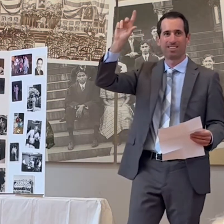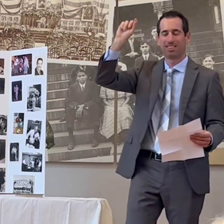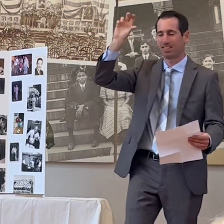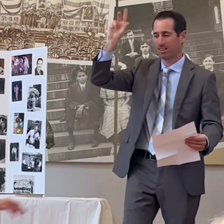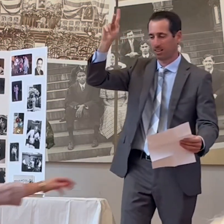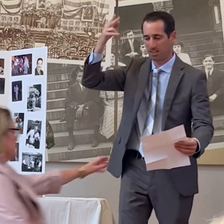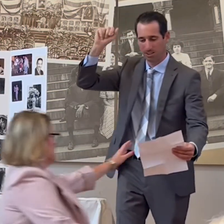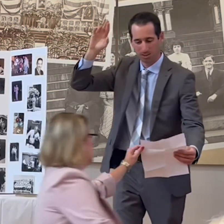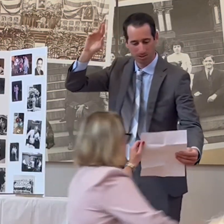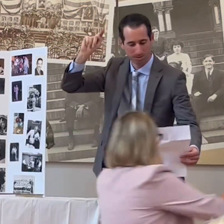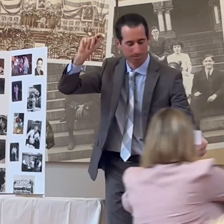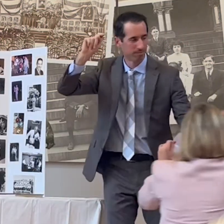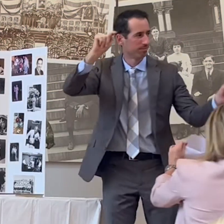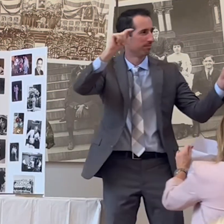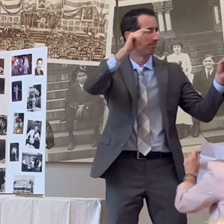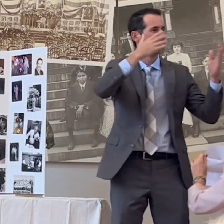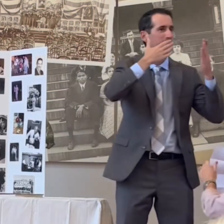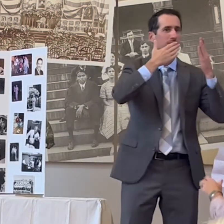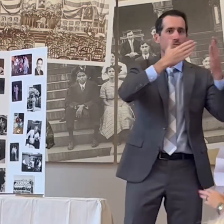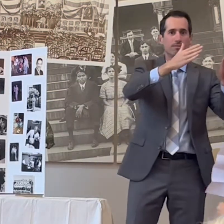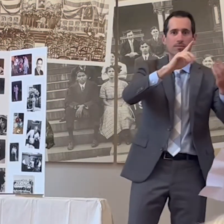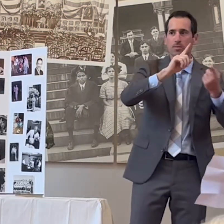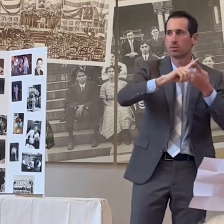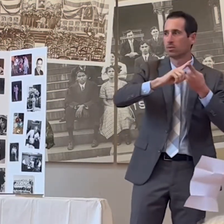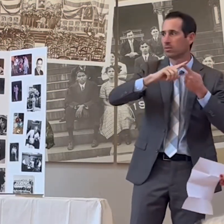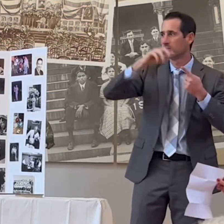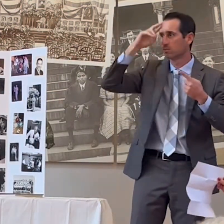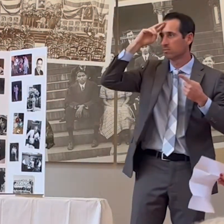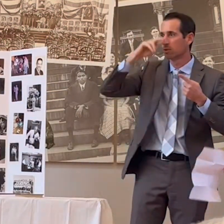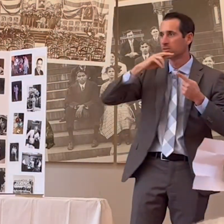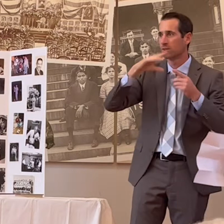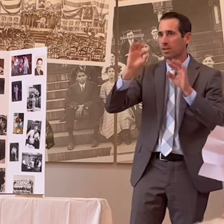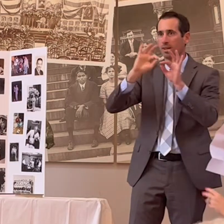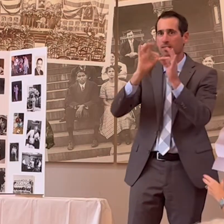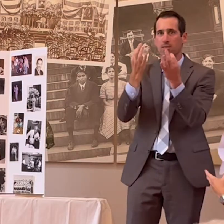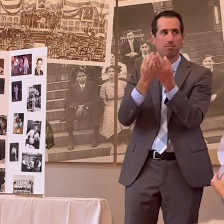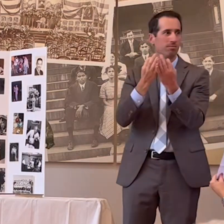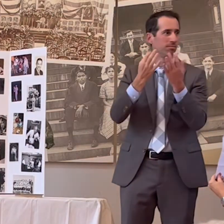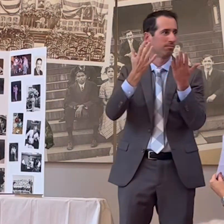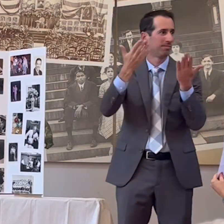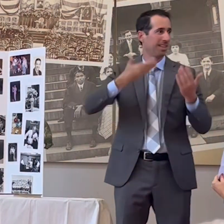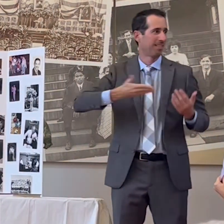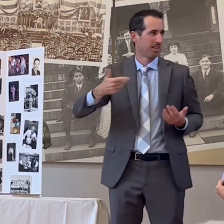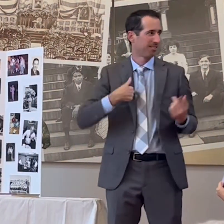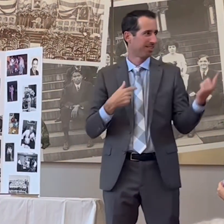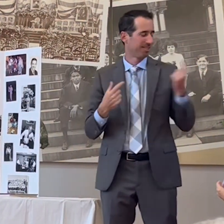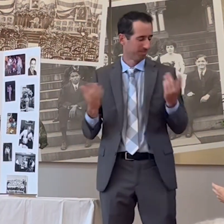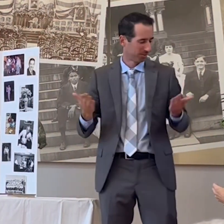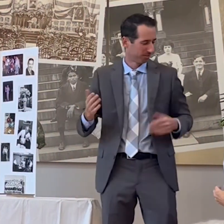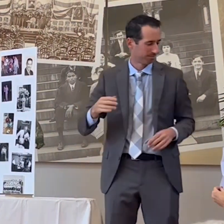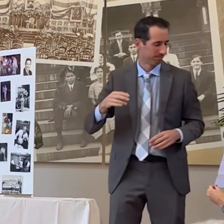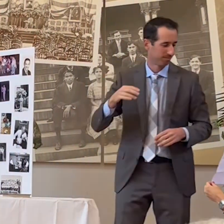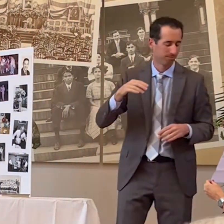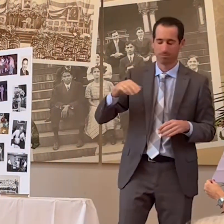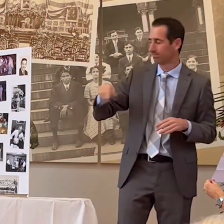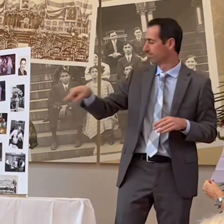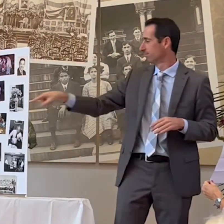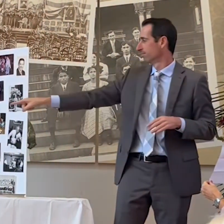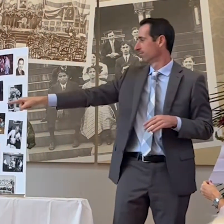right. Hello, everyone. I'm Glenn. Thank you all again. Thank you, Rosalind and your family, for inviting me to come and speak